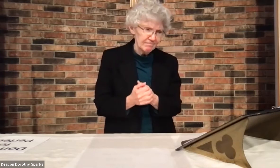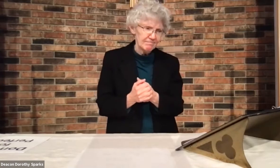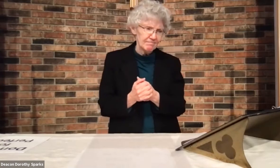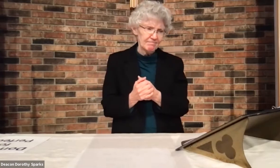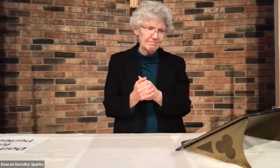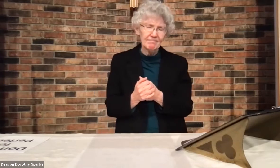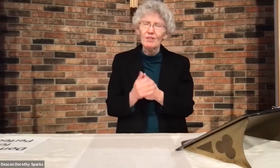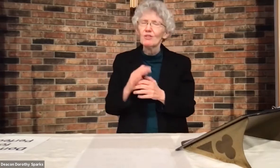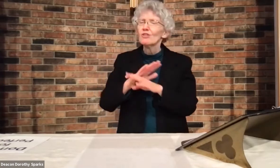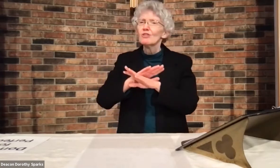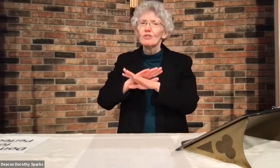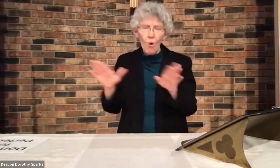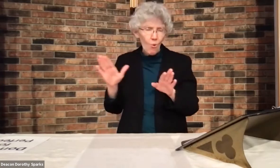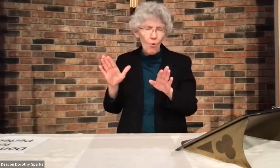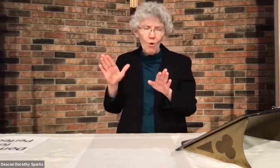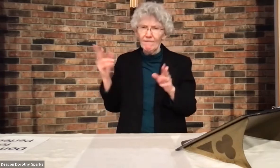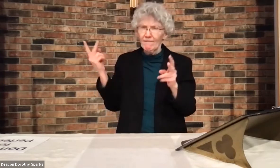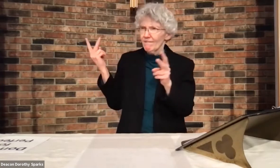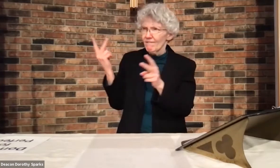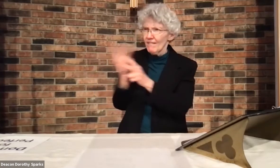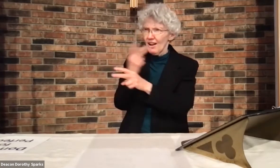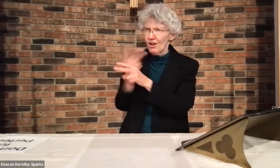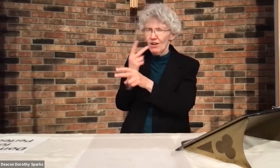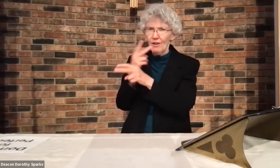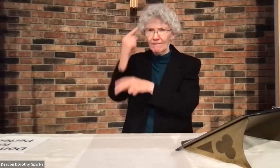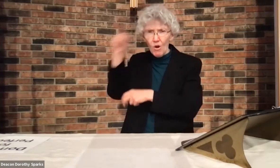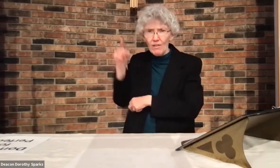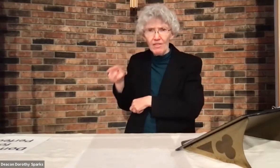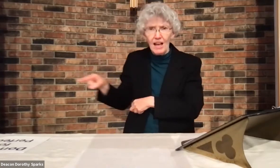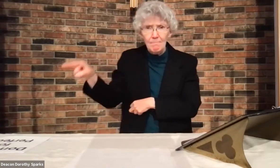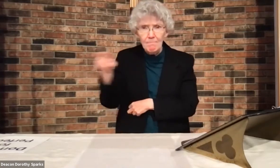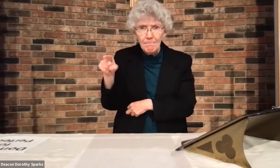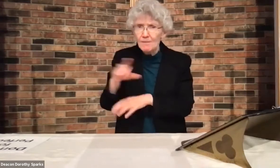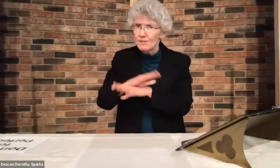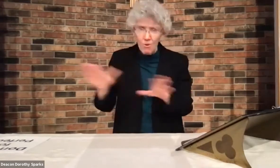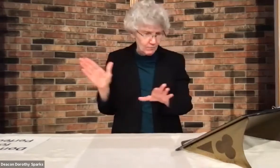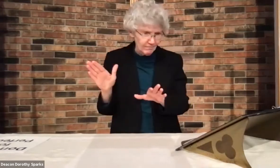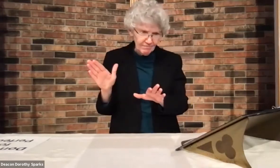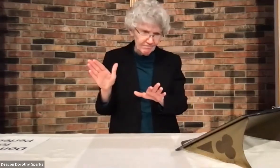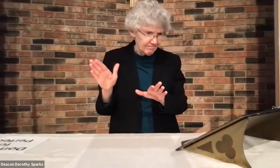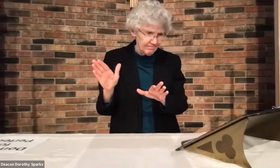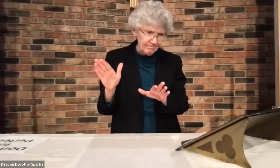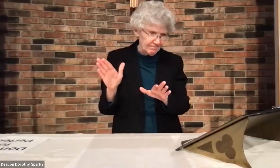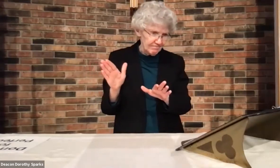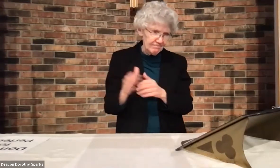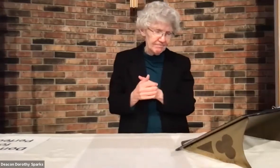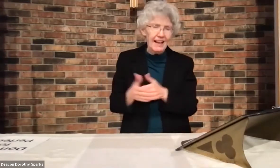And so what do we do now? We don't need to figure this all out